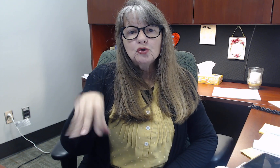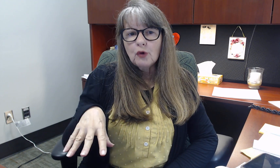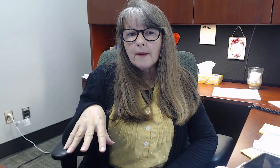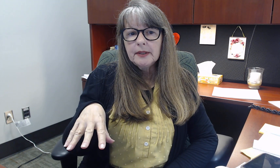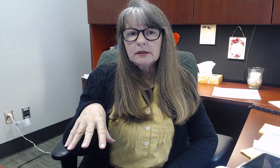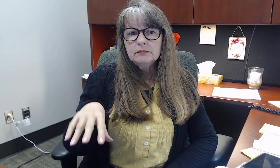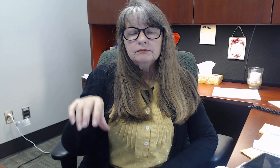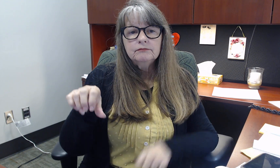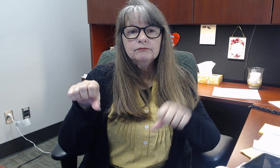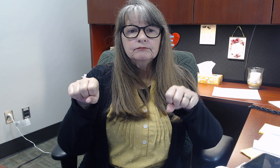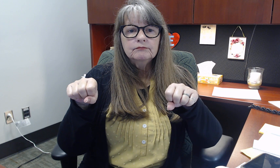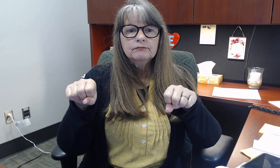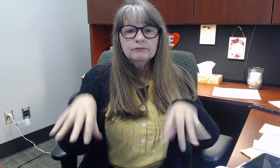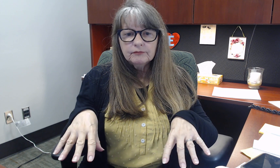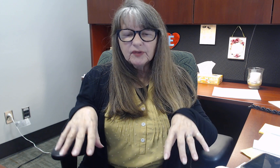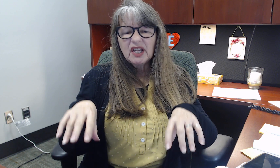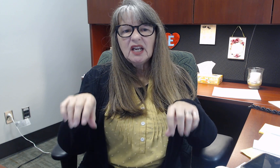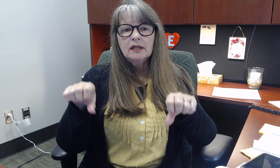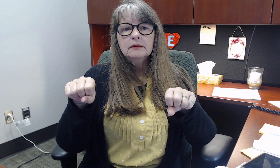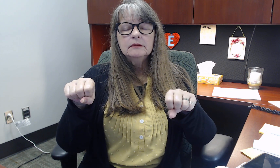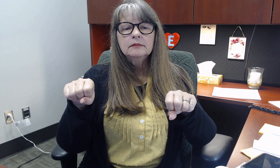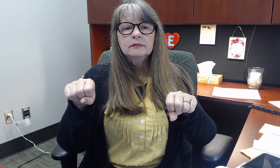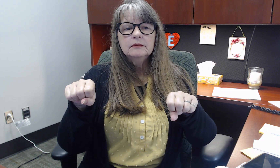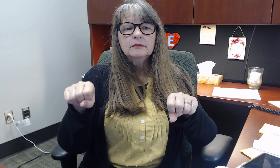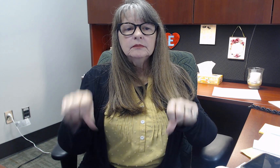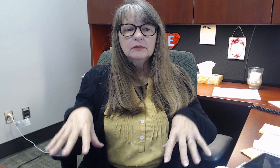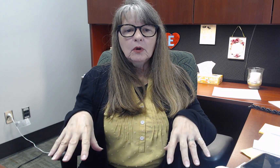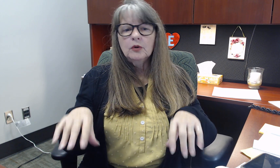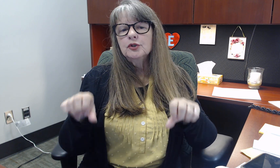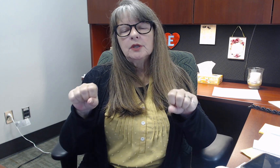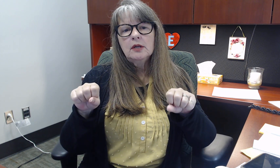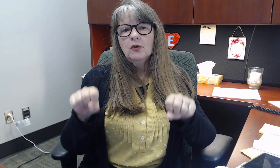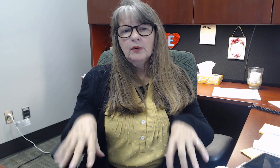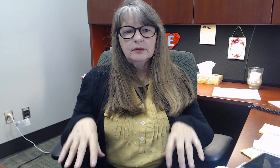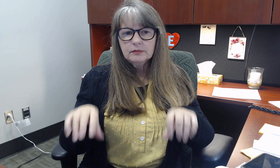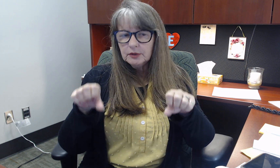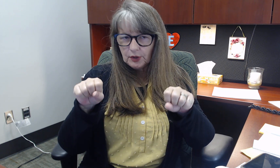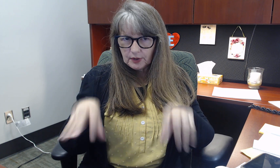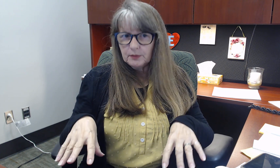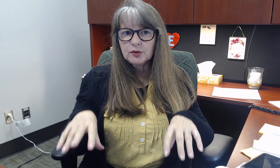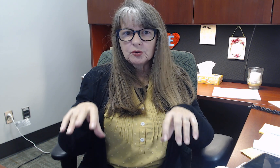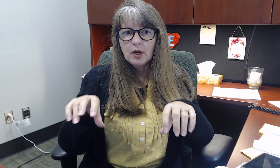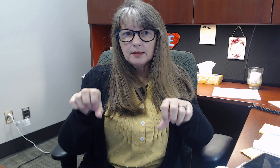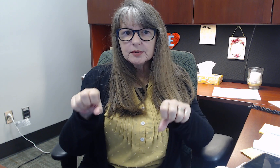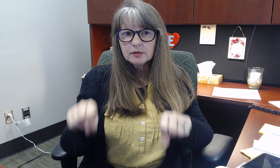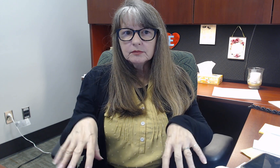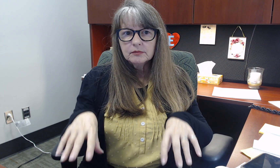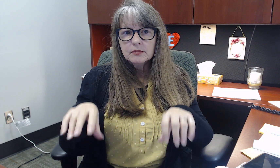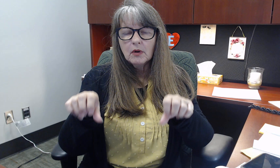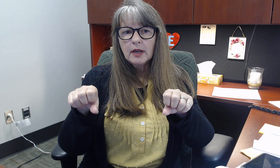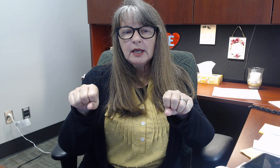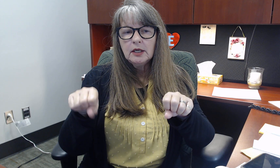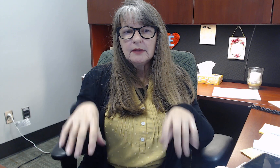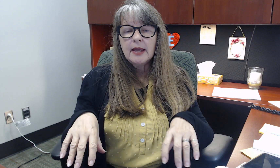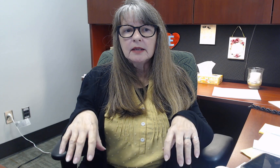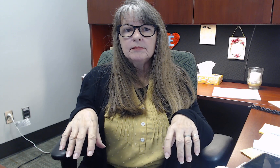Drop it. Forget it. Or it was dropped. And that can